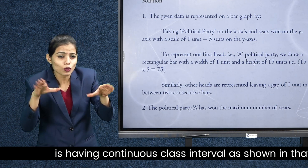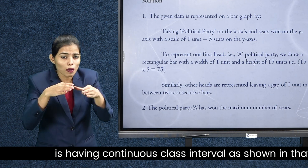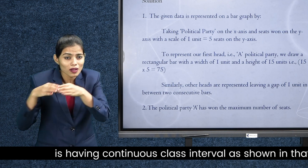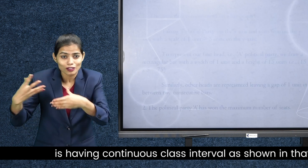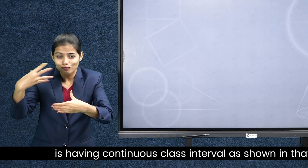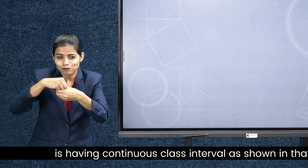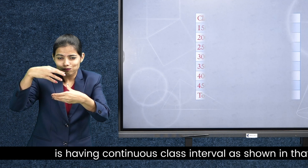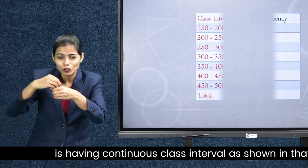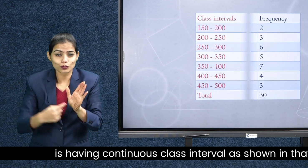table?